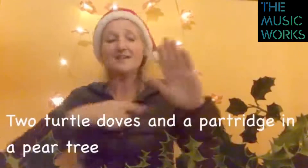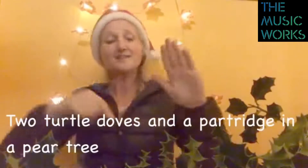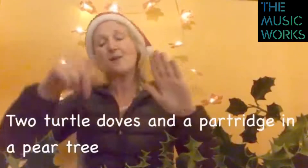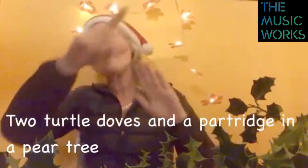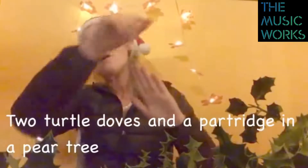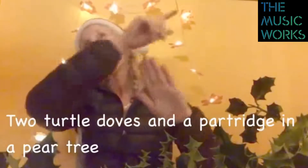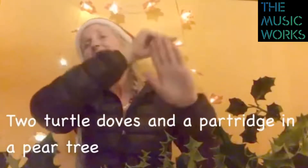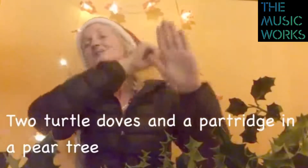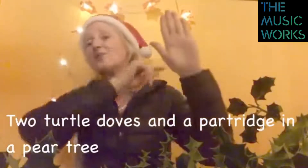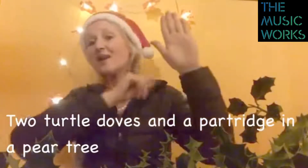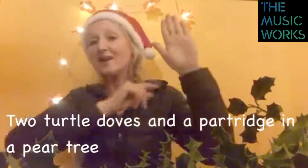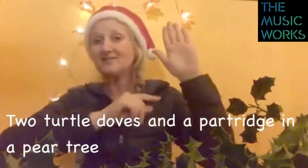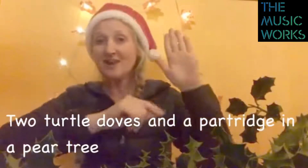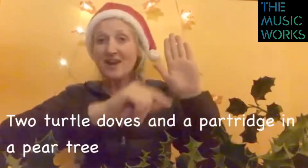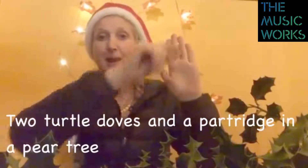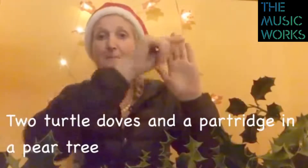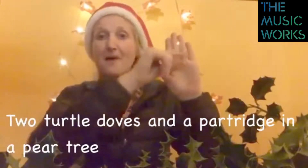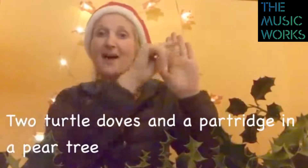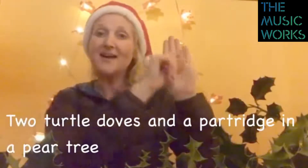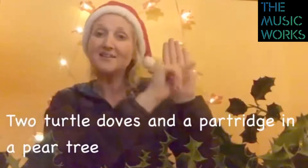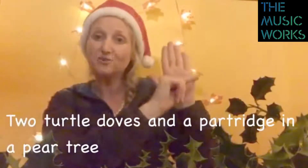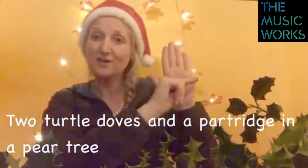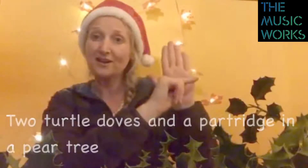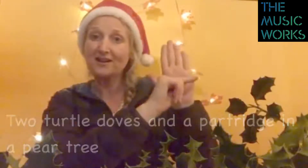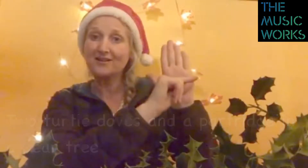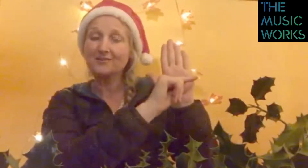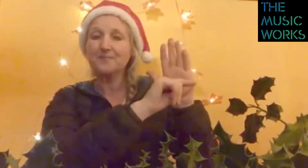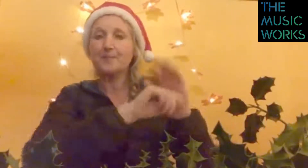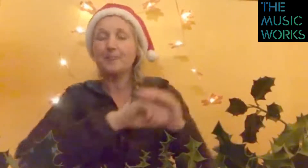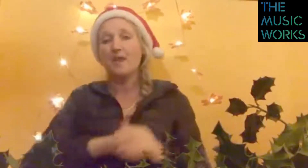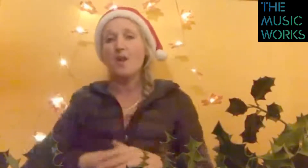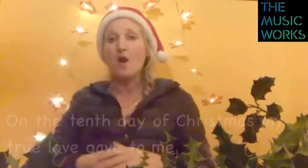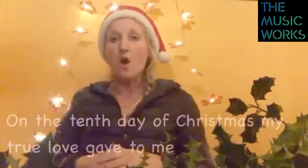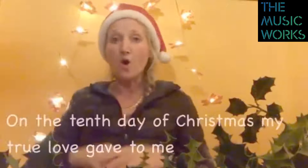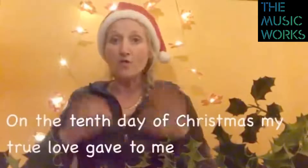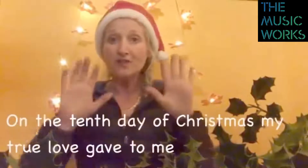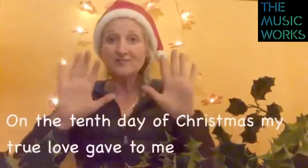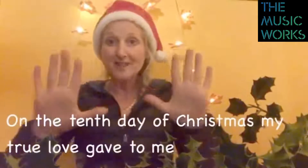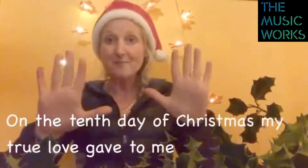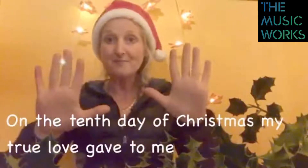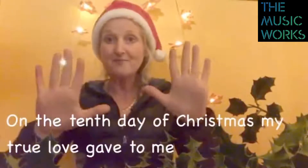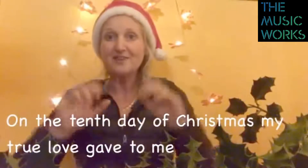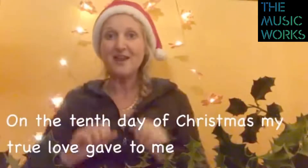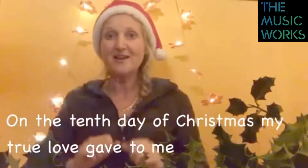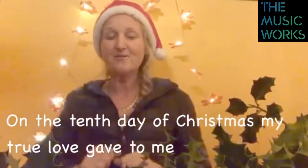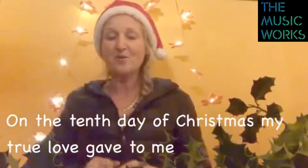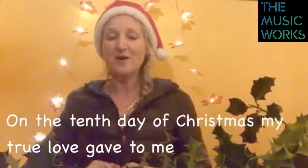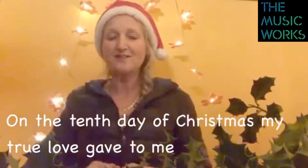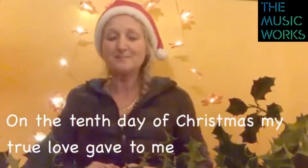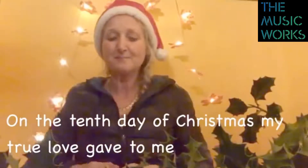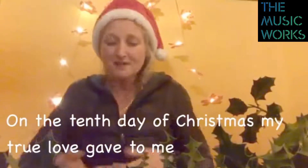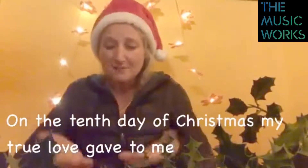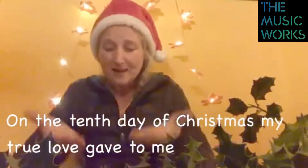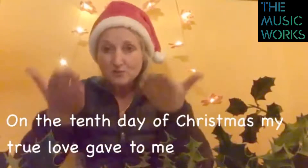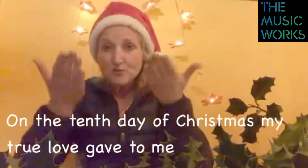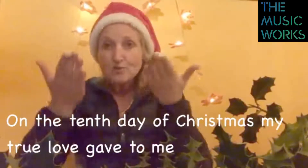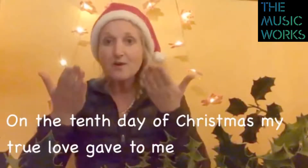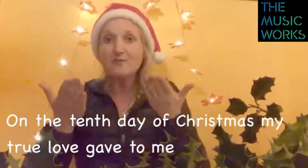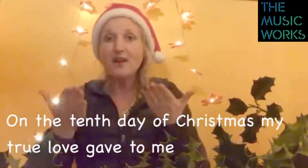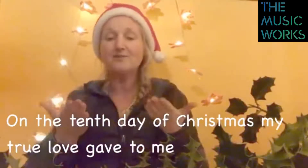a partridge in a pear tree. On the tenth day of Christmas my true love gave to